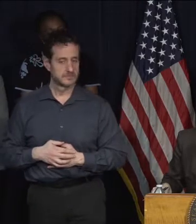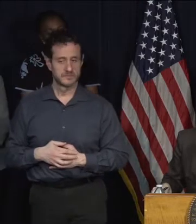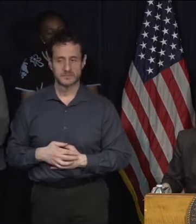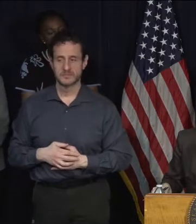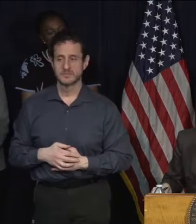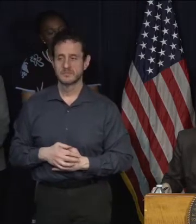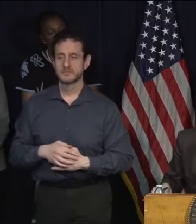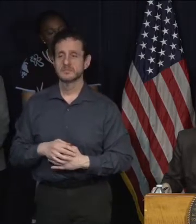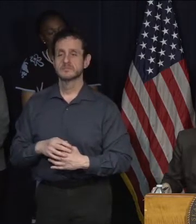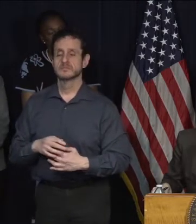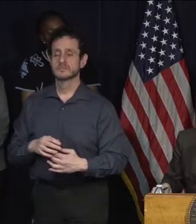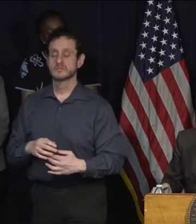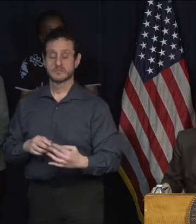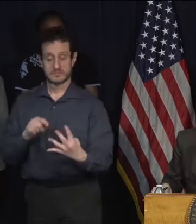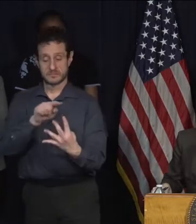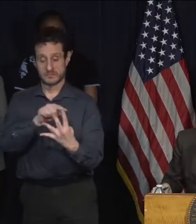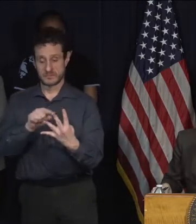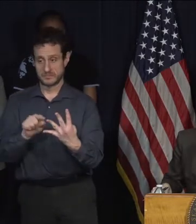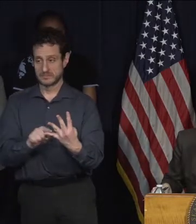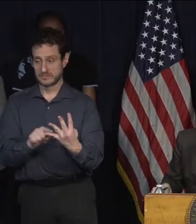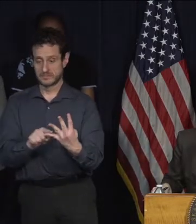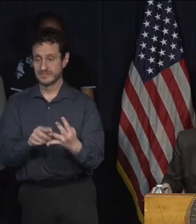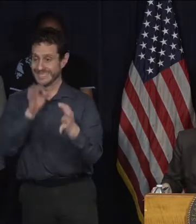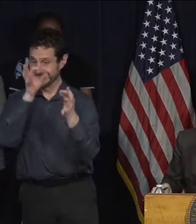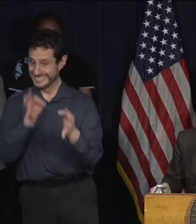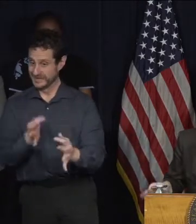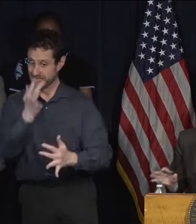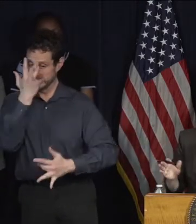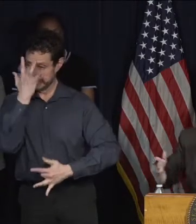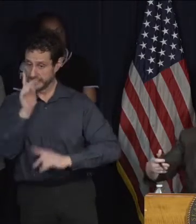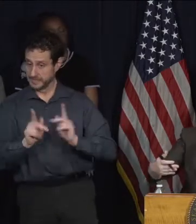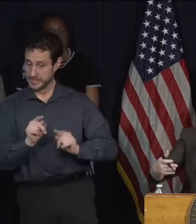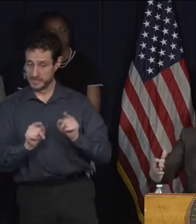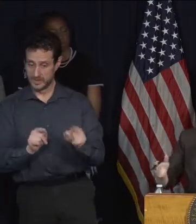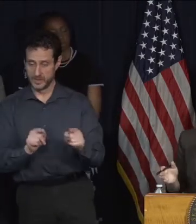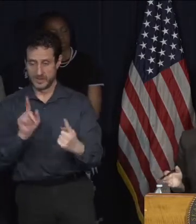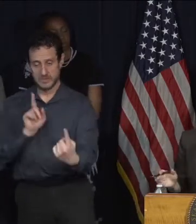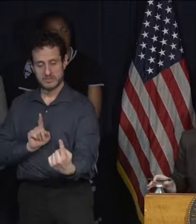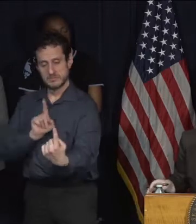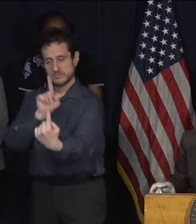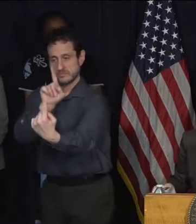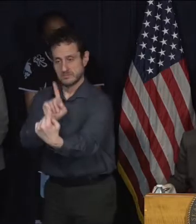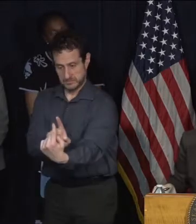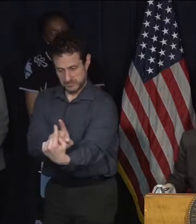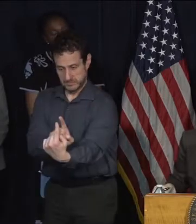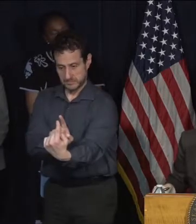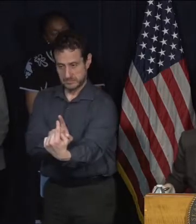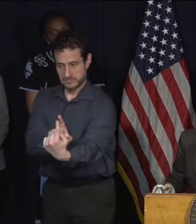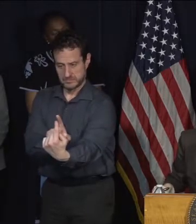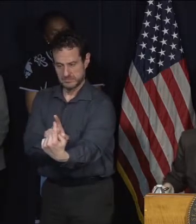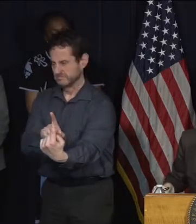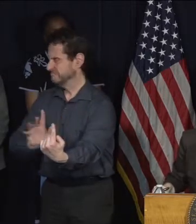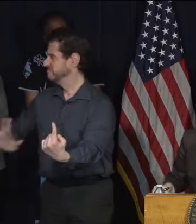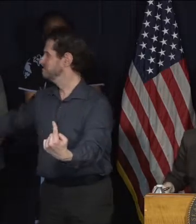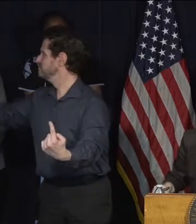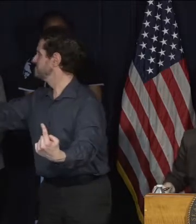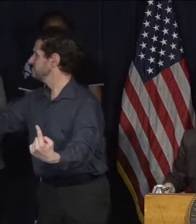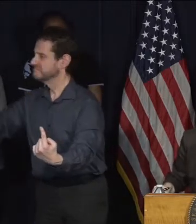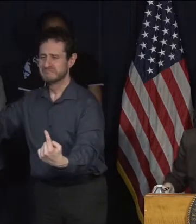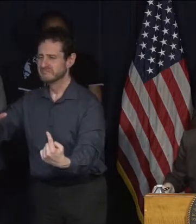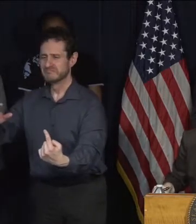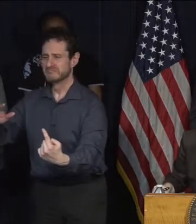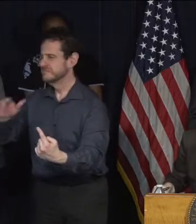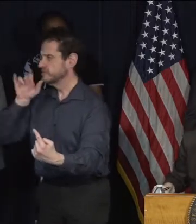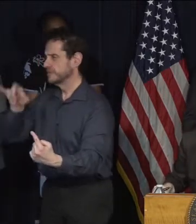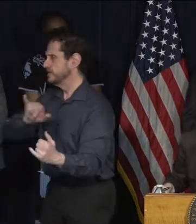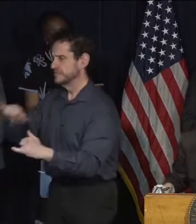Close contact with a confirmed case is what is considered need for self-isolation. It doesn't continue to go out